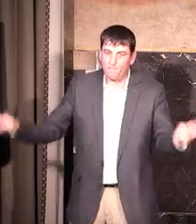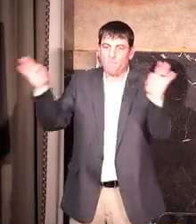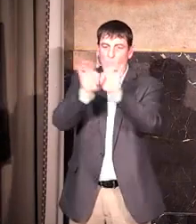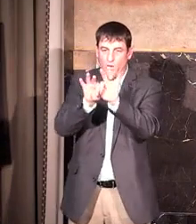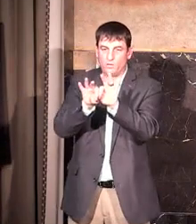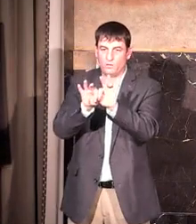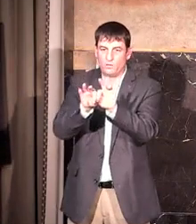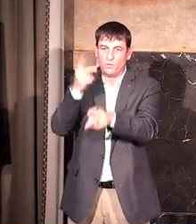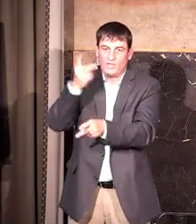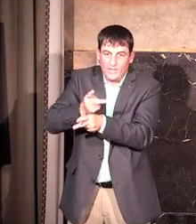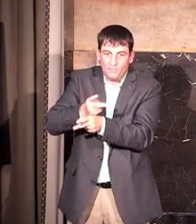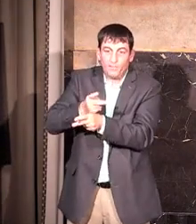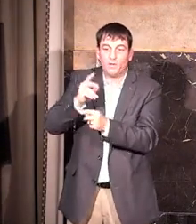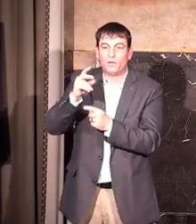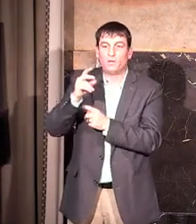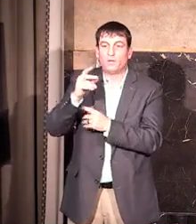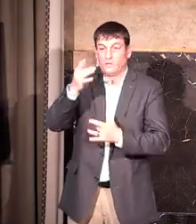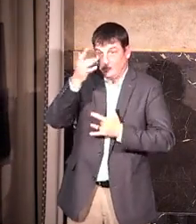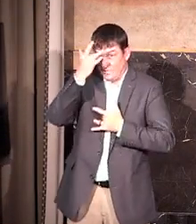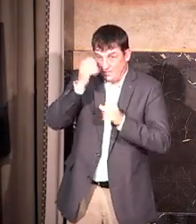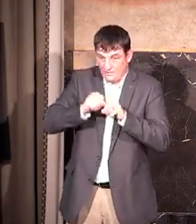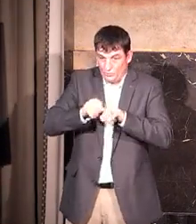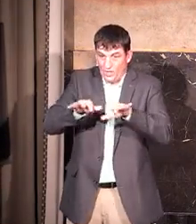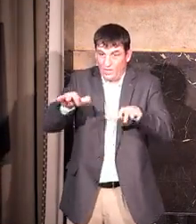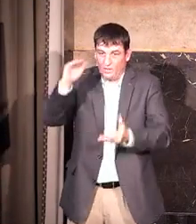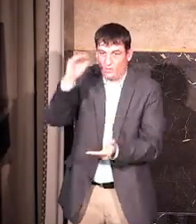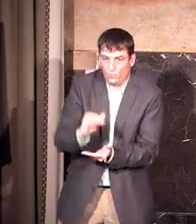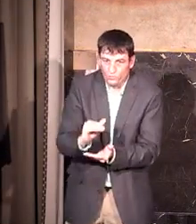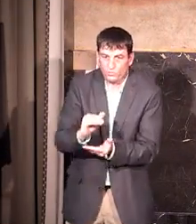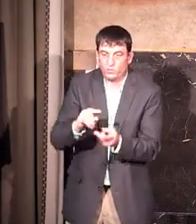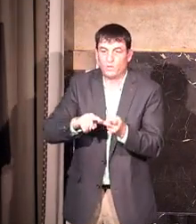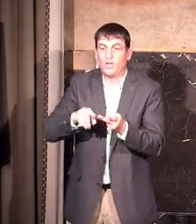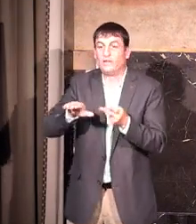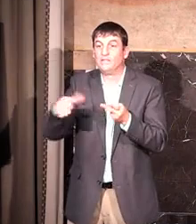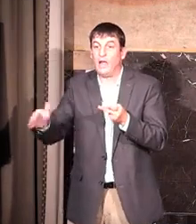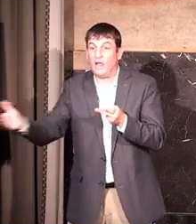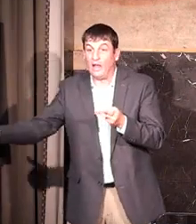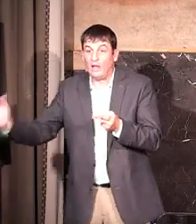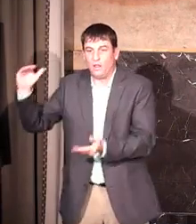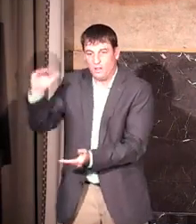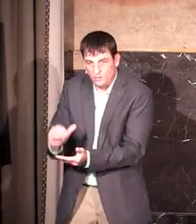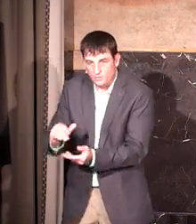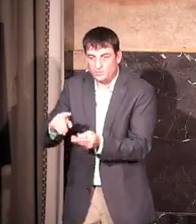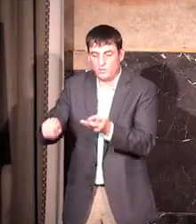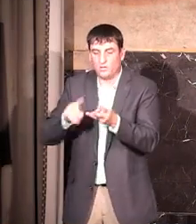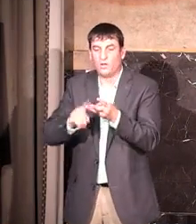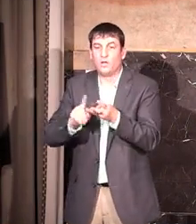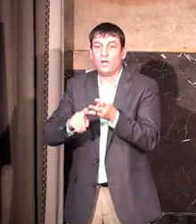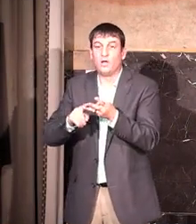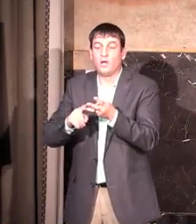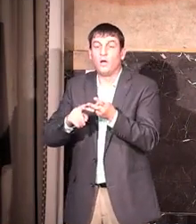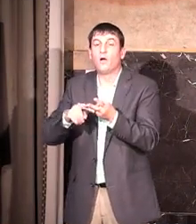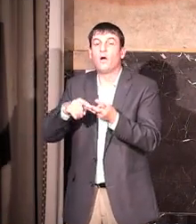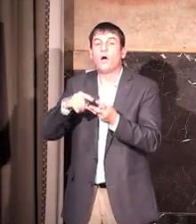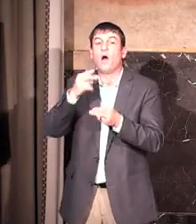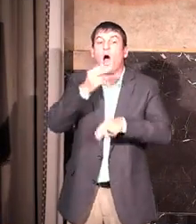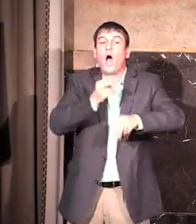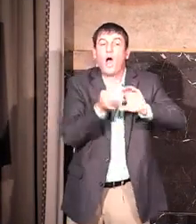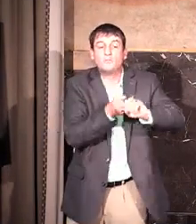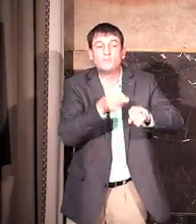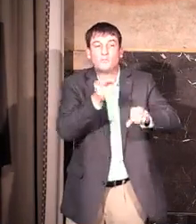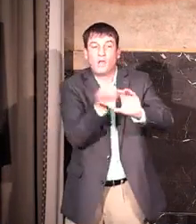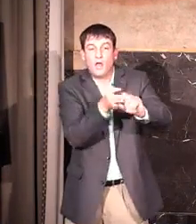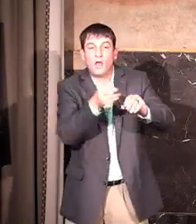we're going to keep the cases down, keep the deaths down, and preserve our hospital capacity, not just for COVID patients, but for anybody who might